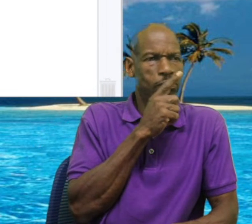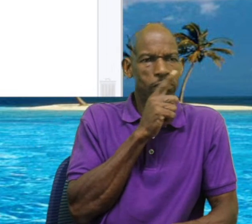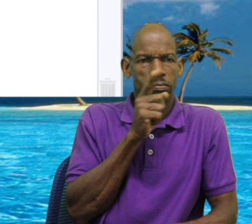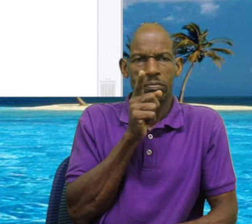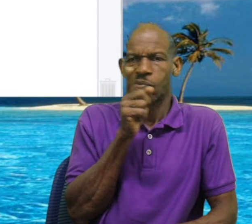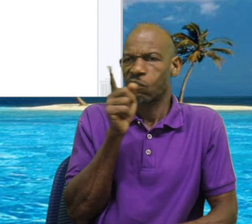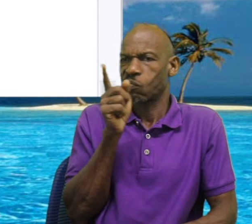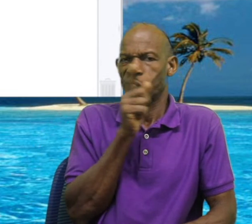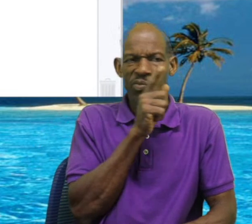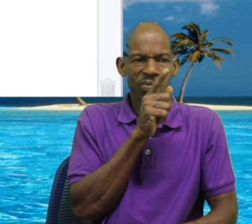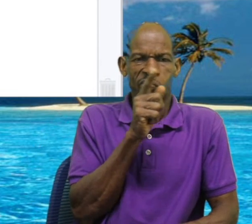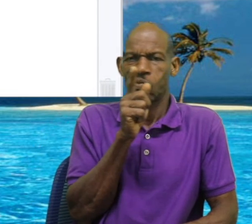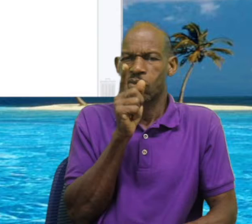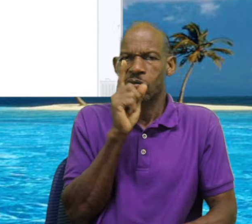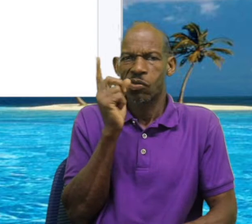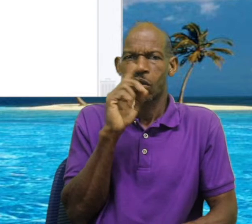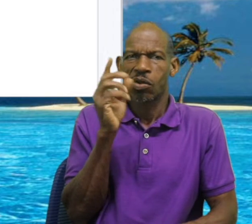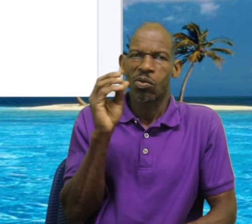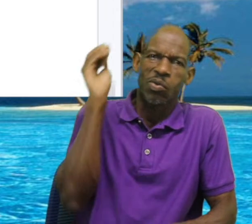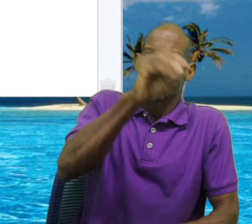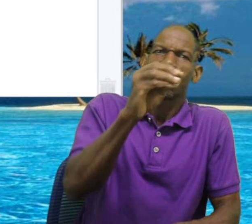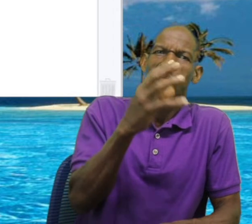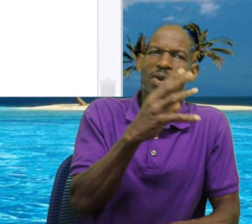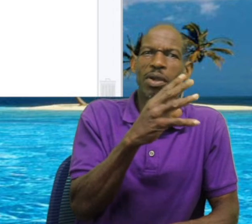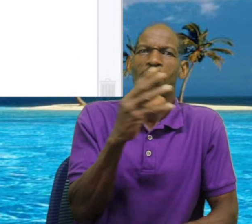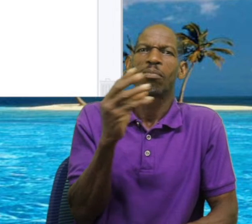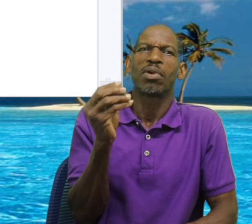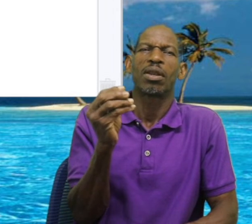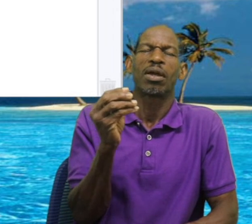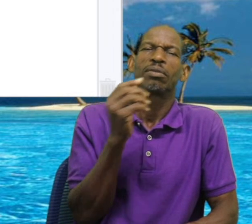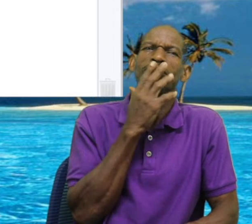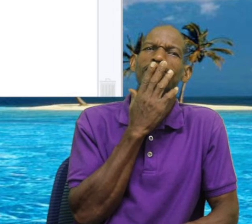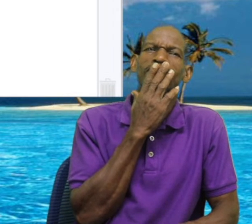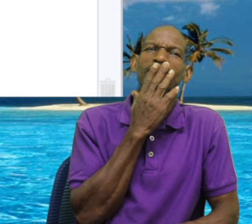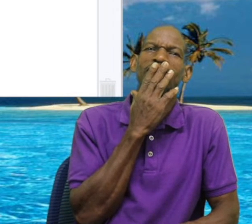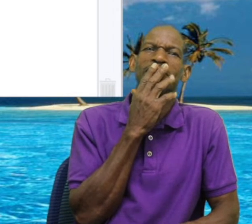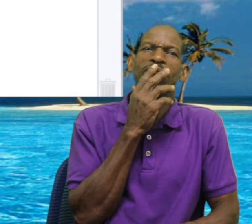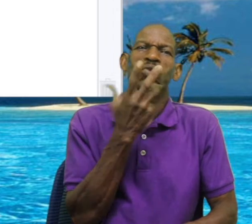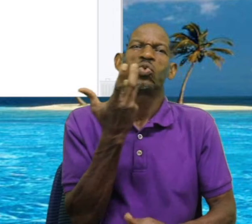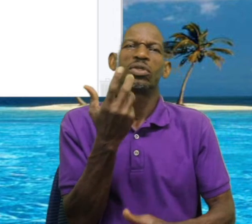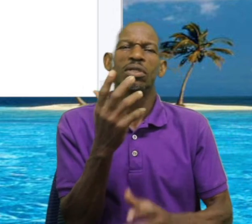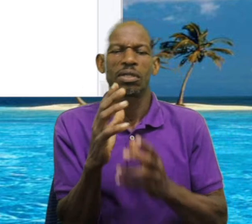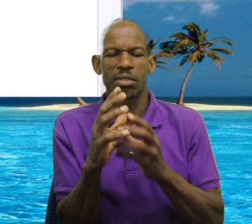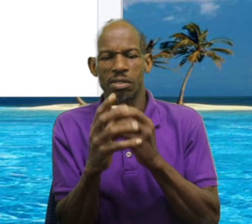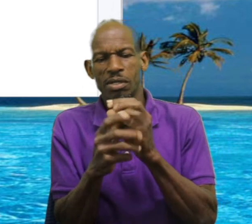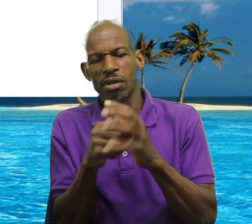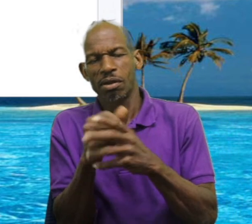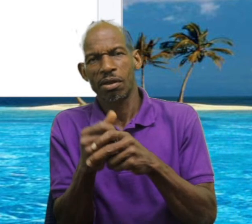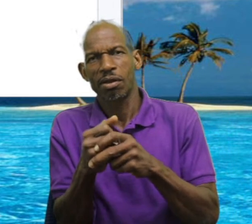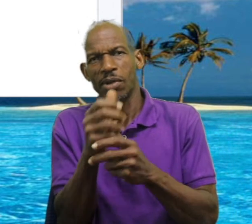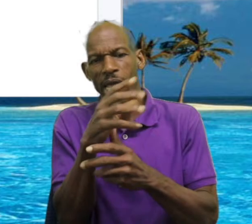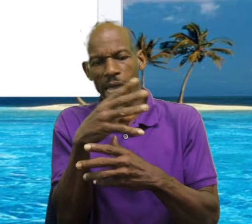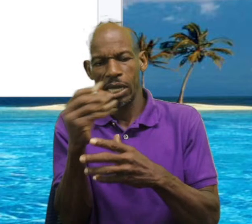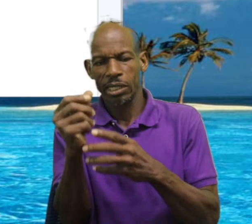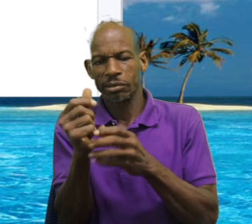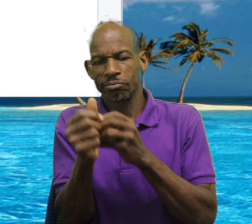I'm gonna write a sentence, but and is missing. So write You have to find out where to put the and.